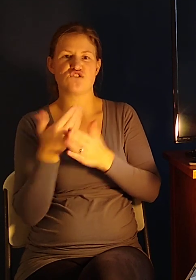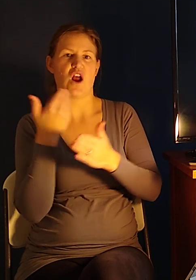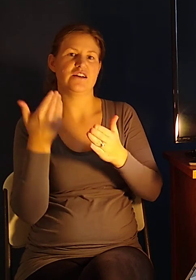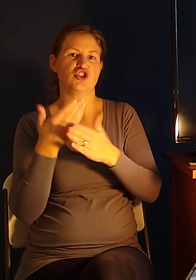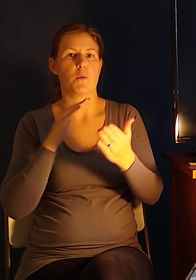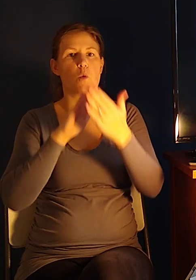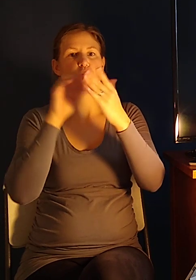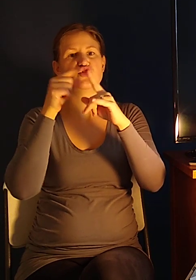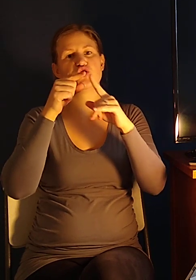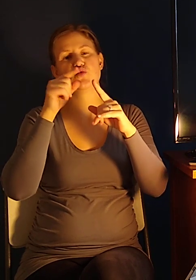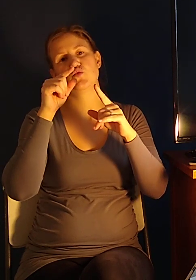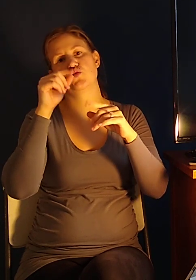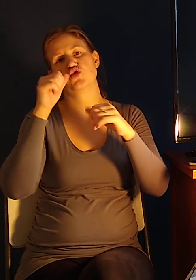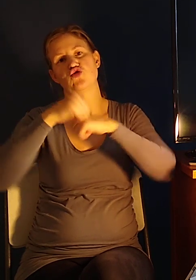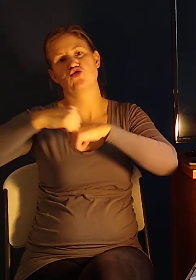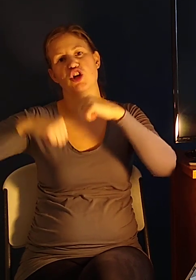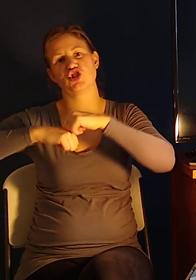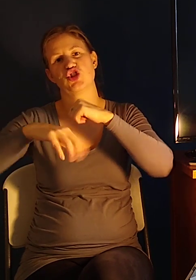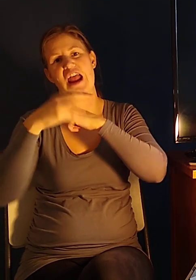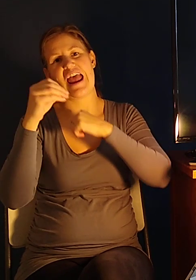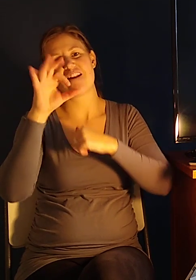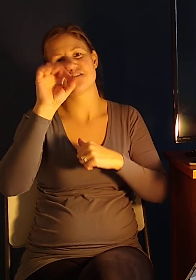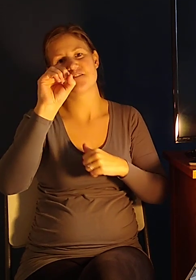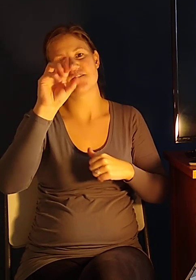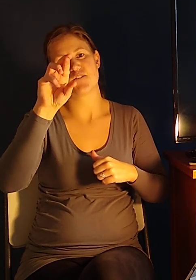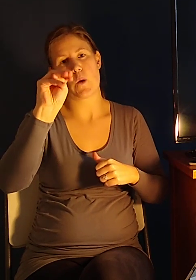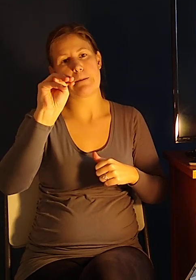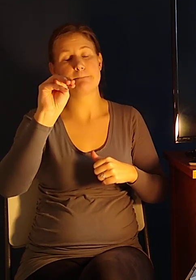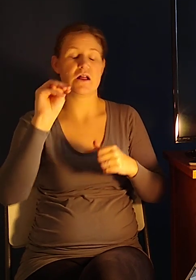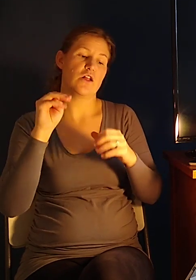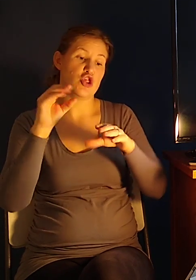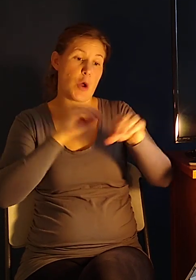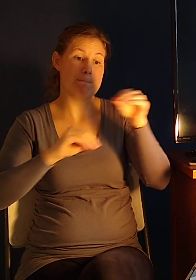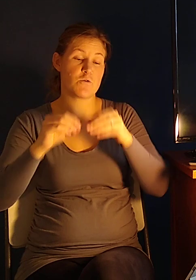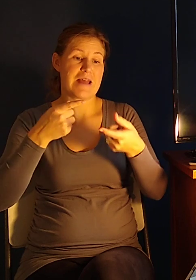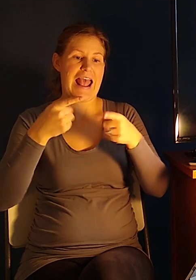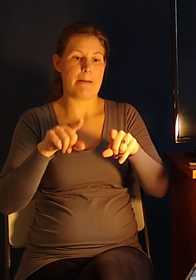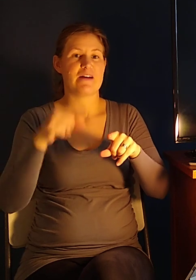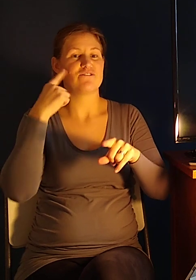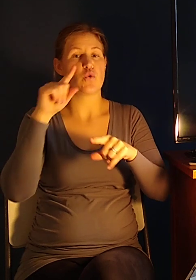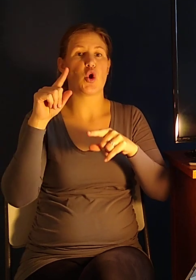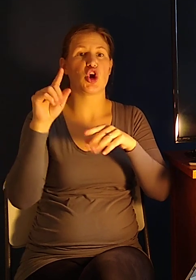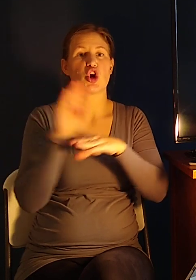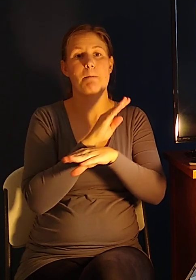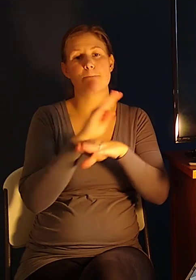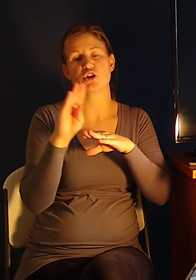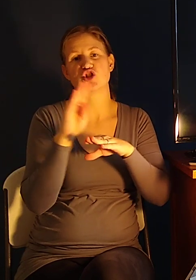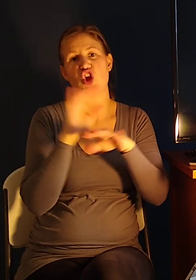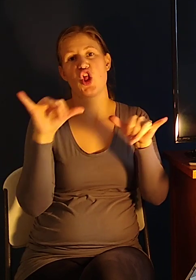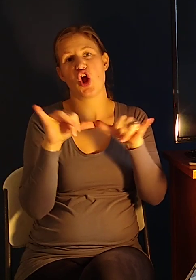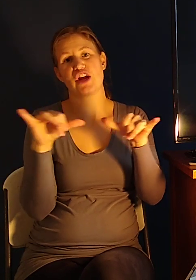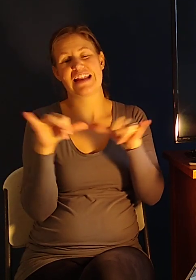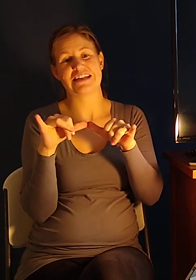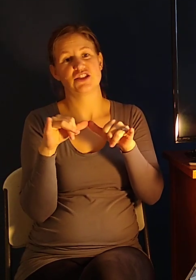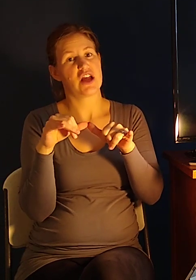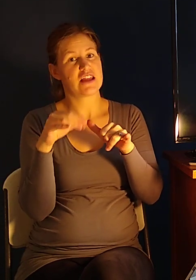and form. The movement began to take shape in commercial architecture and was symbolized